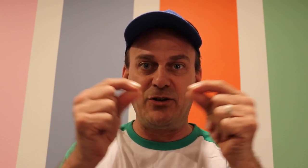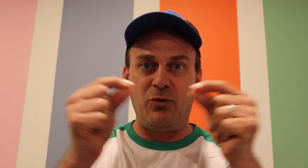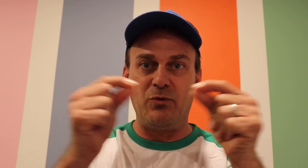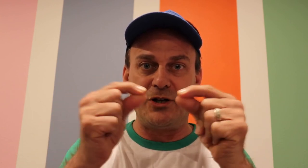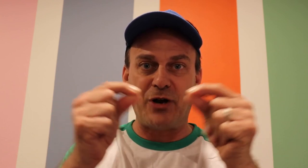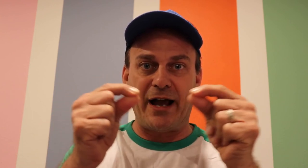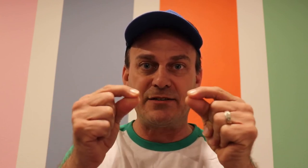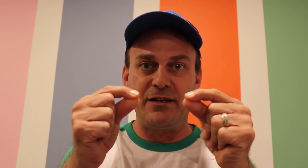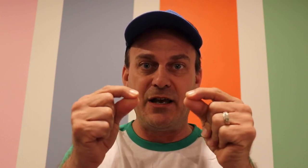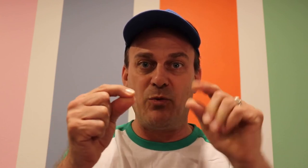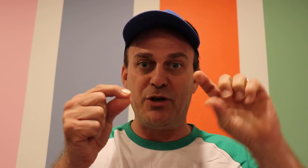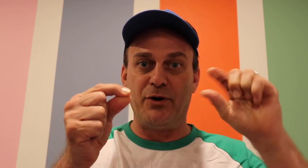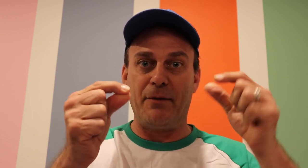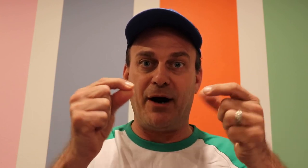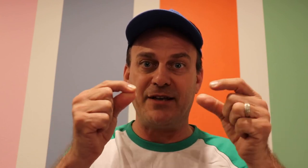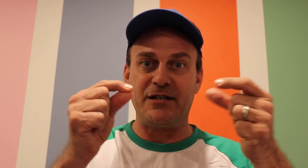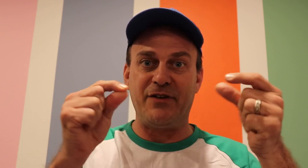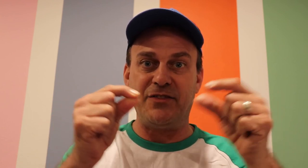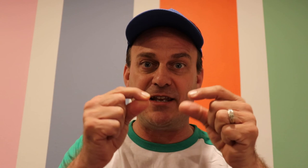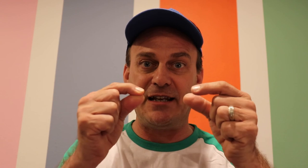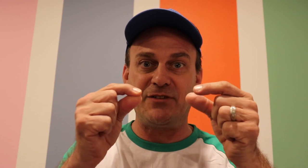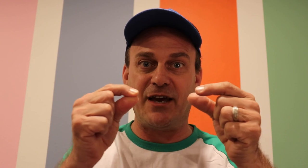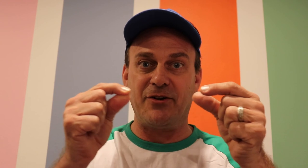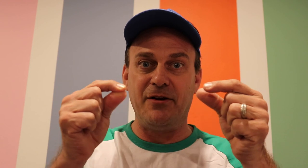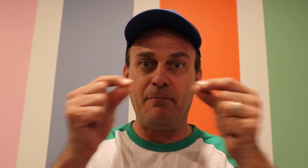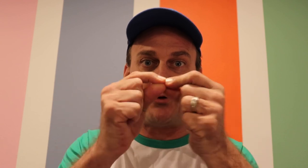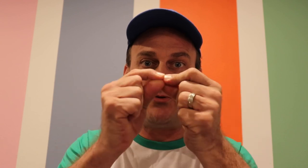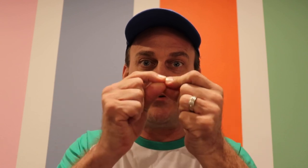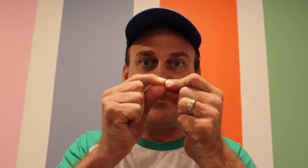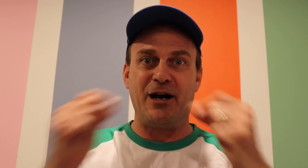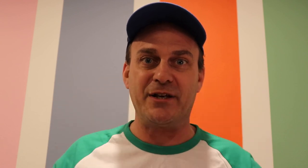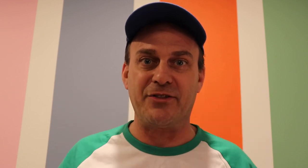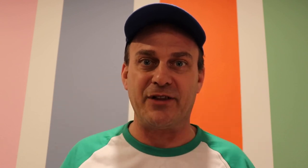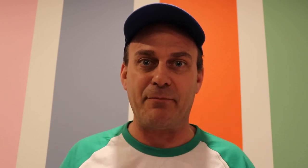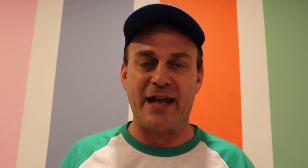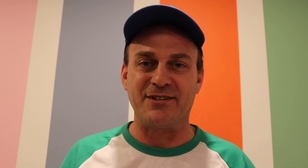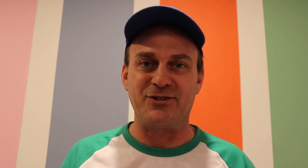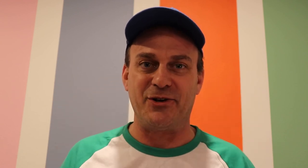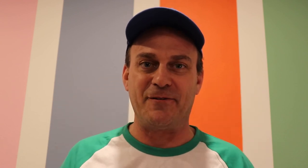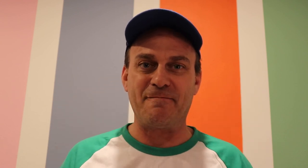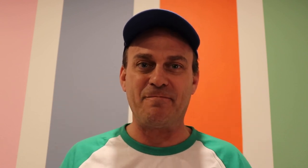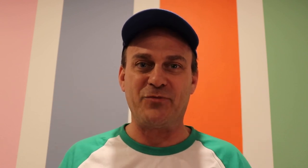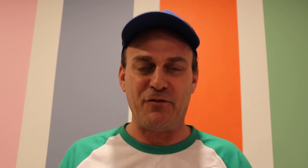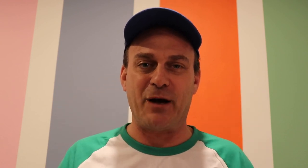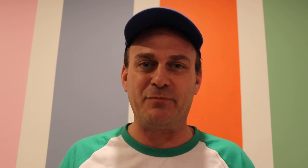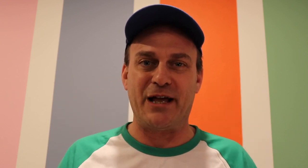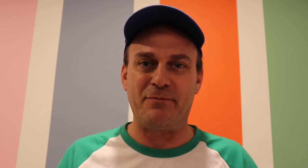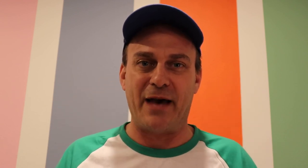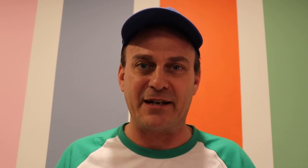don't attract. When you put the positive and the negative together, they come together like magnets do. You've probably played with magnets.